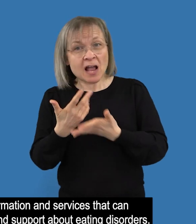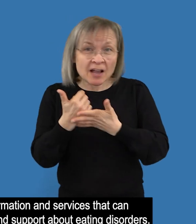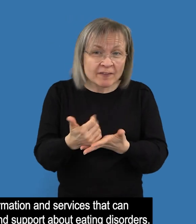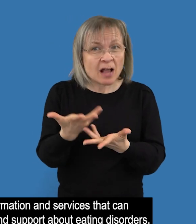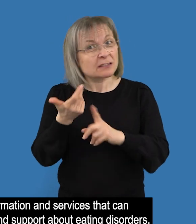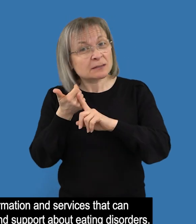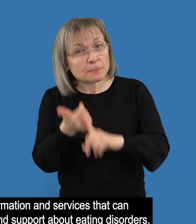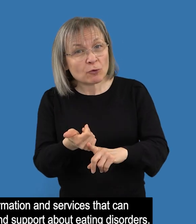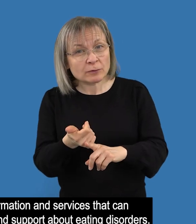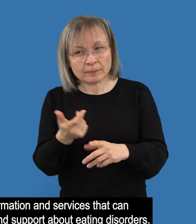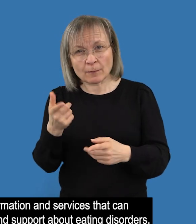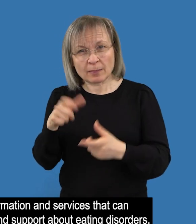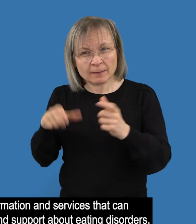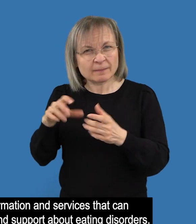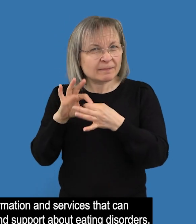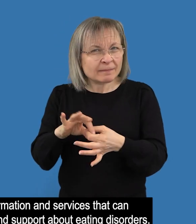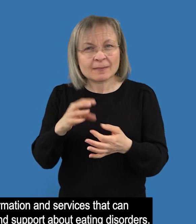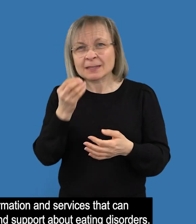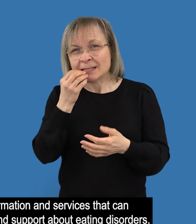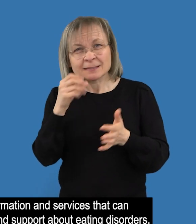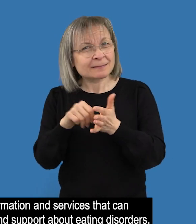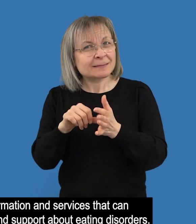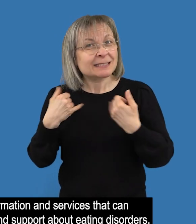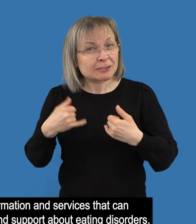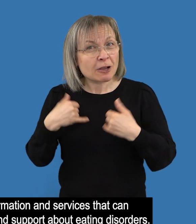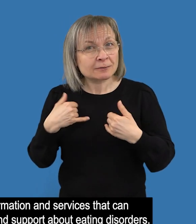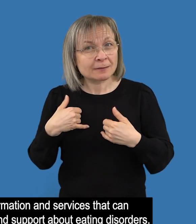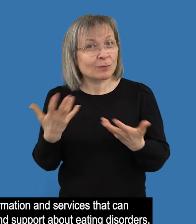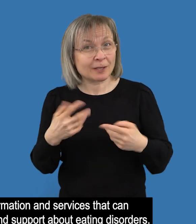information and services that can offer advice and support about eating disorders.